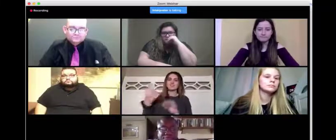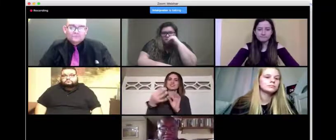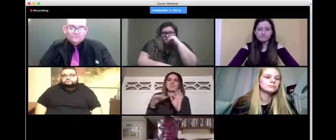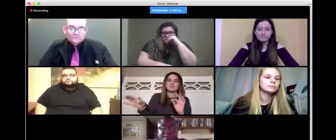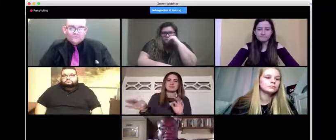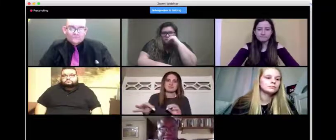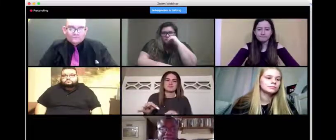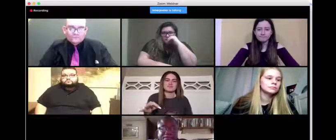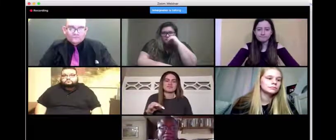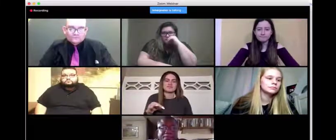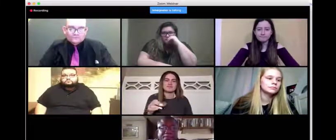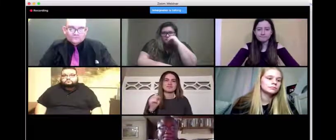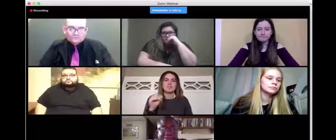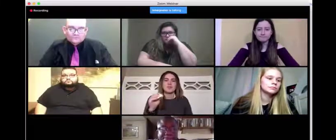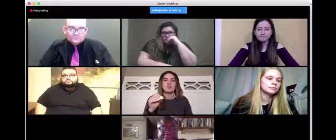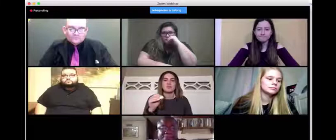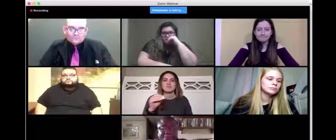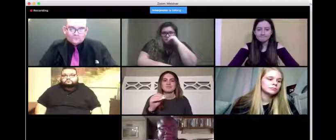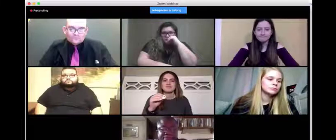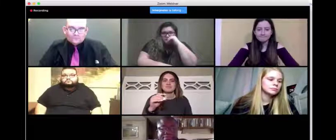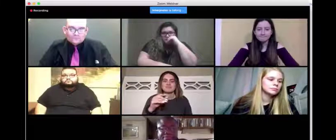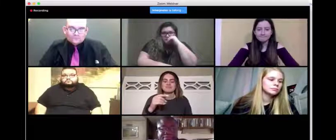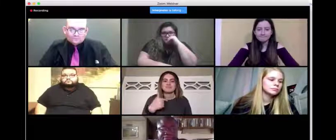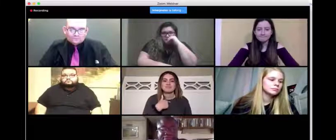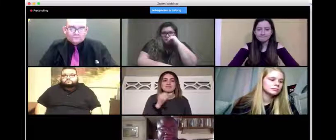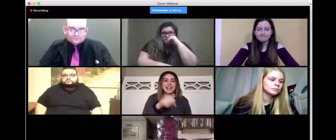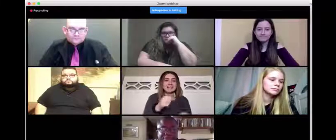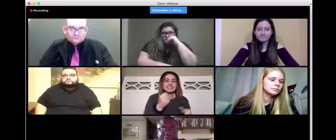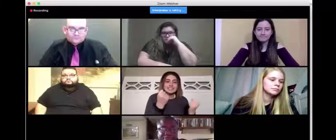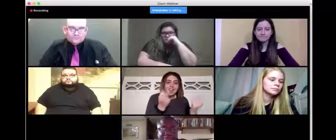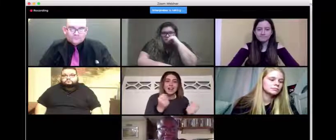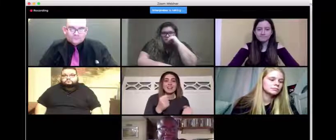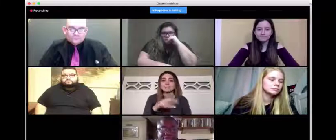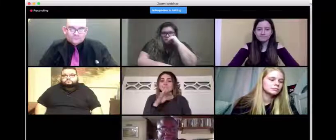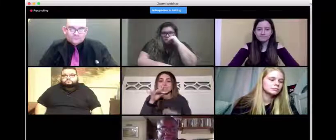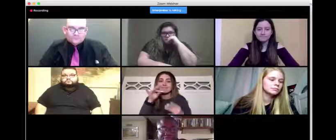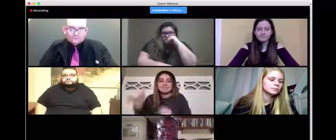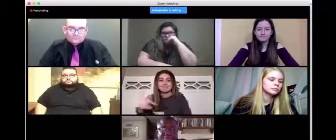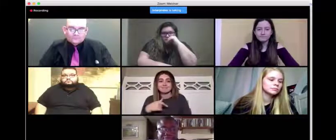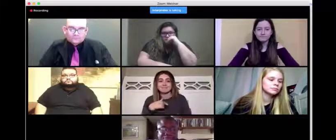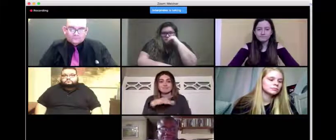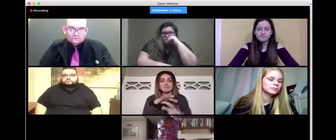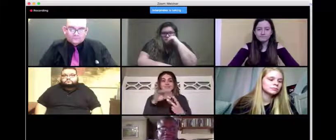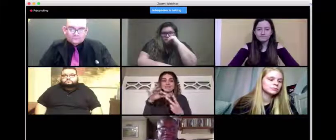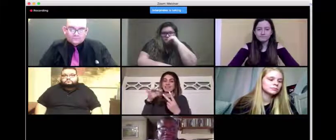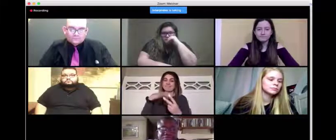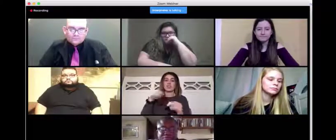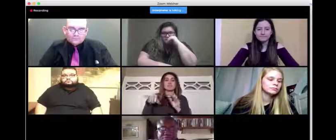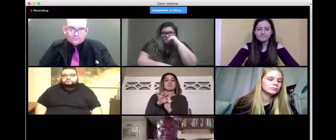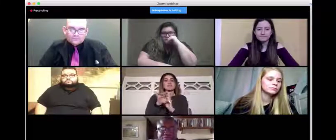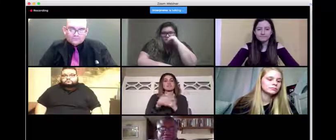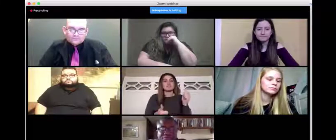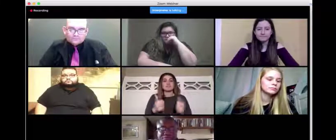sign and I can speak fluently, but so then I'm able to pick whichever prefer, but I will always choose sign language over English.